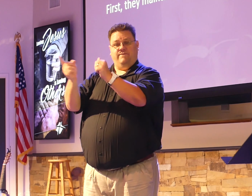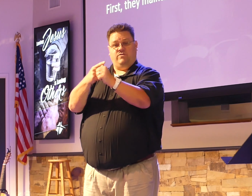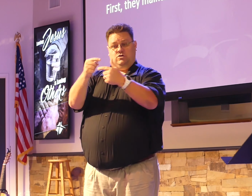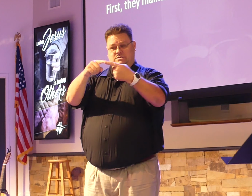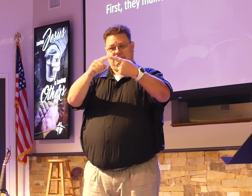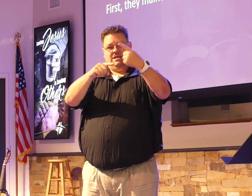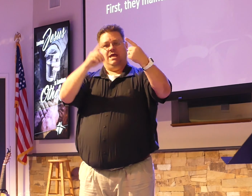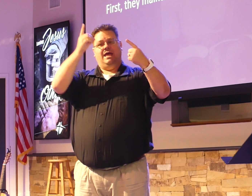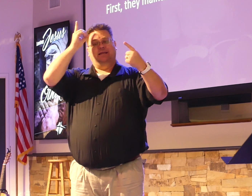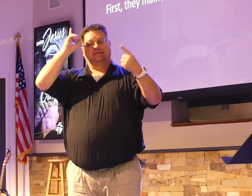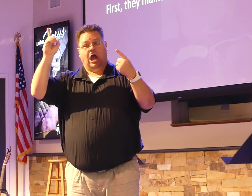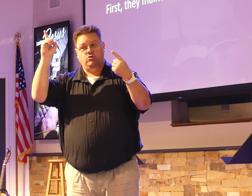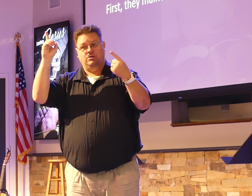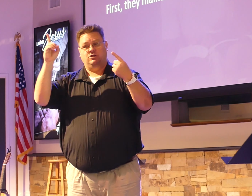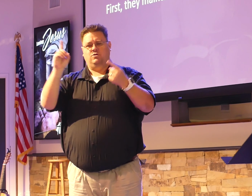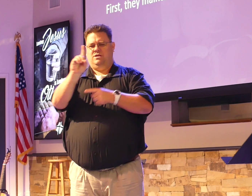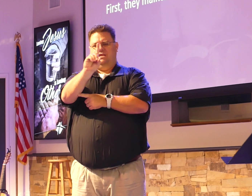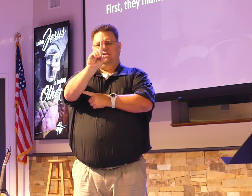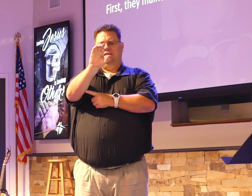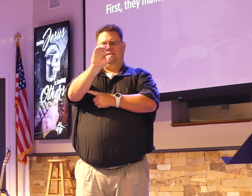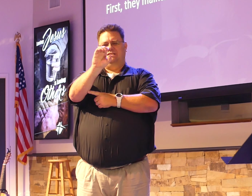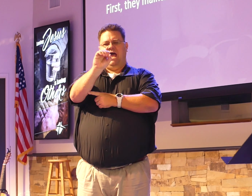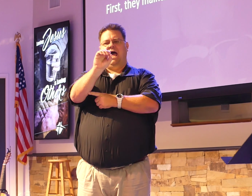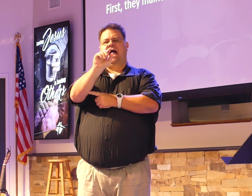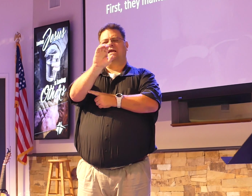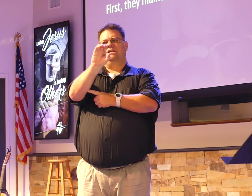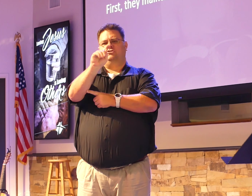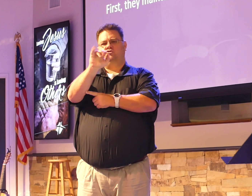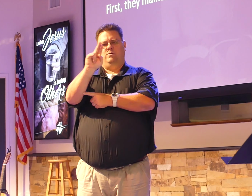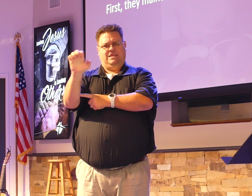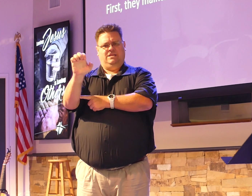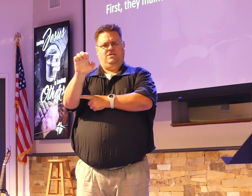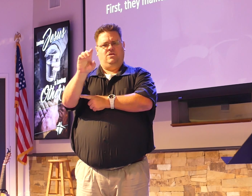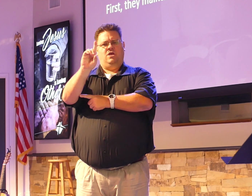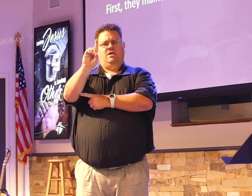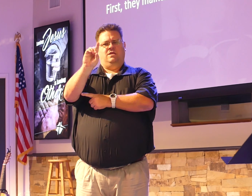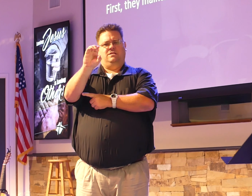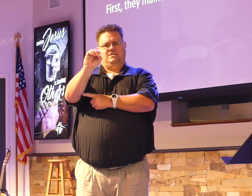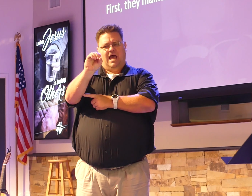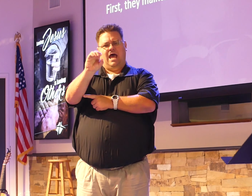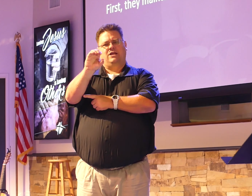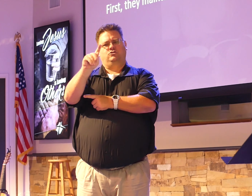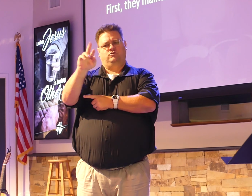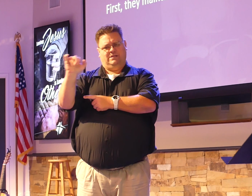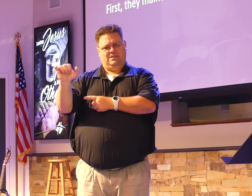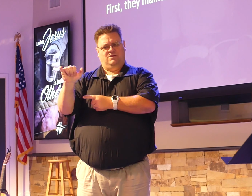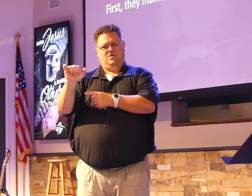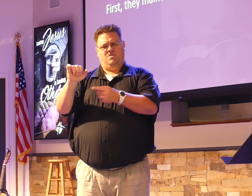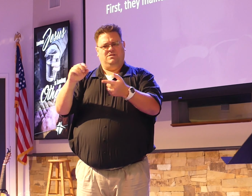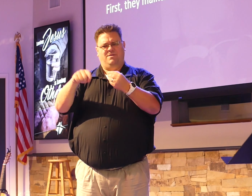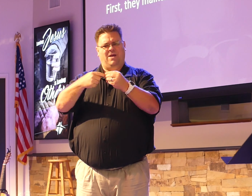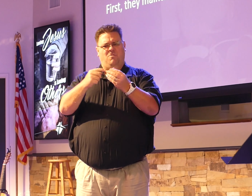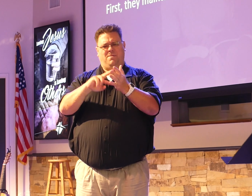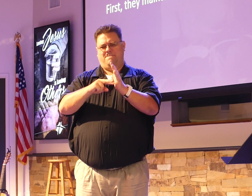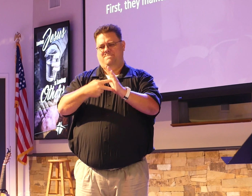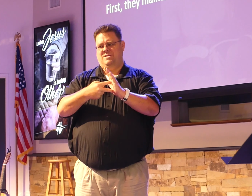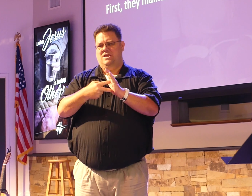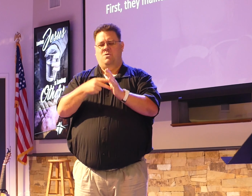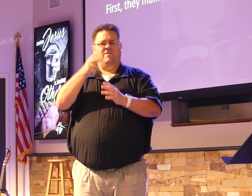doctrine? Doctrine isn't just a Bible word. Doctrine is a term that's even used out in the world, right? In of the Monroe Doctrine and